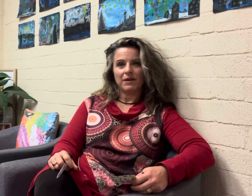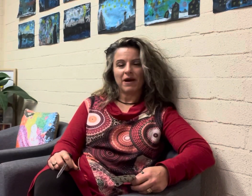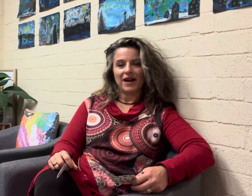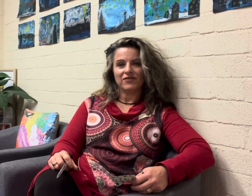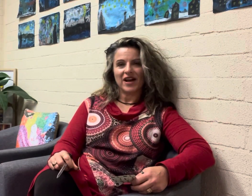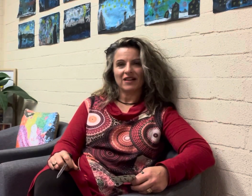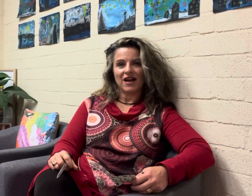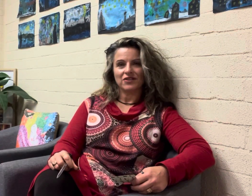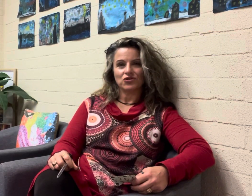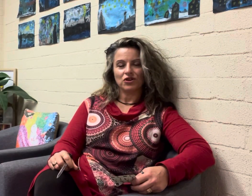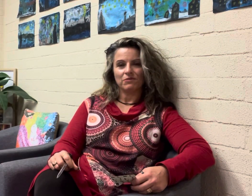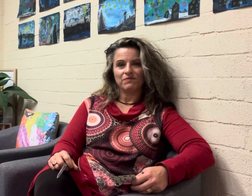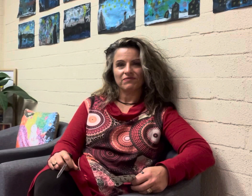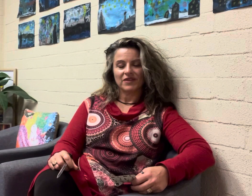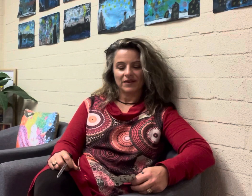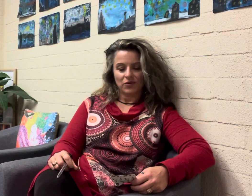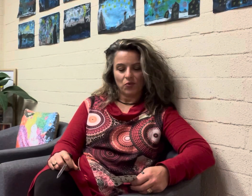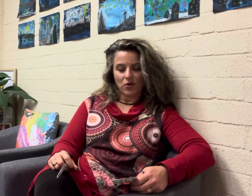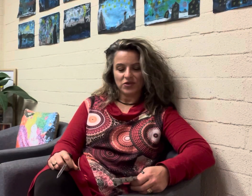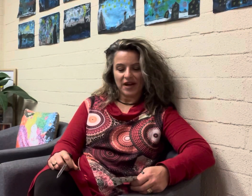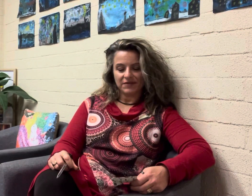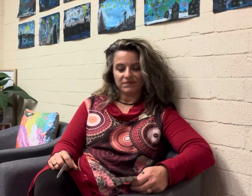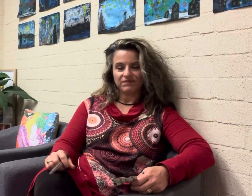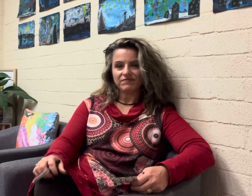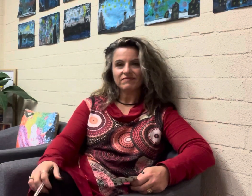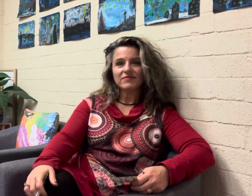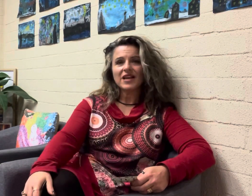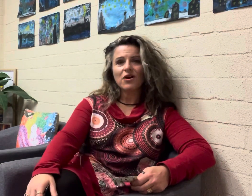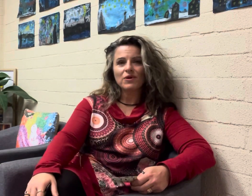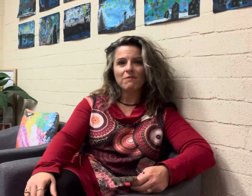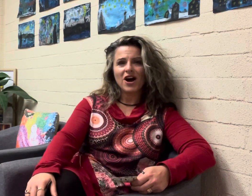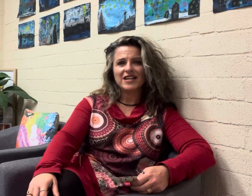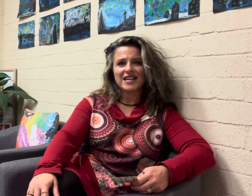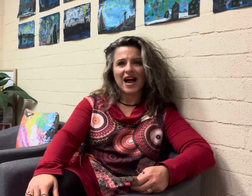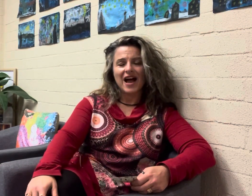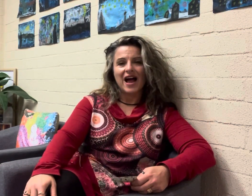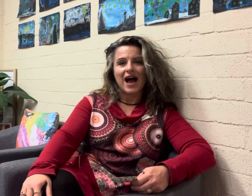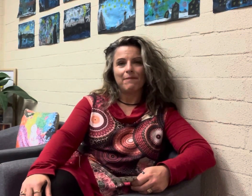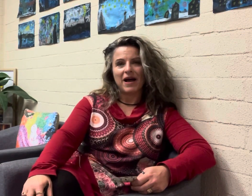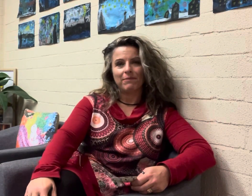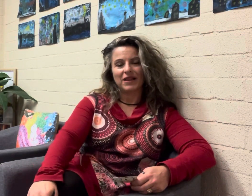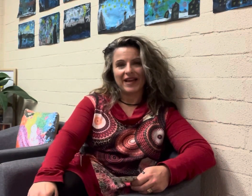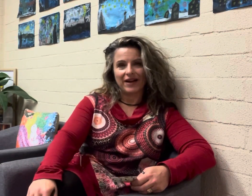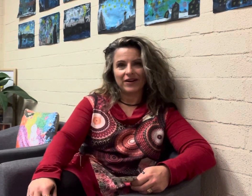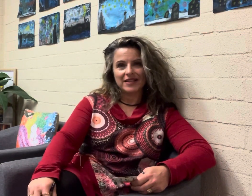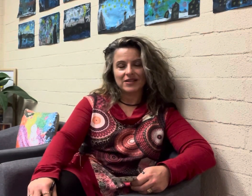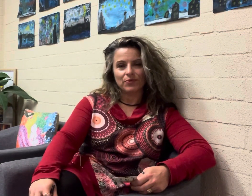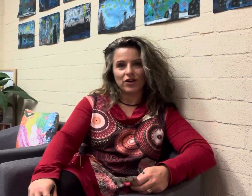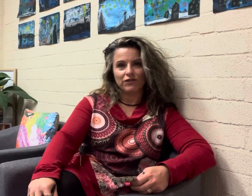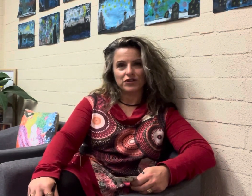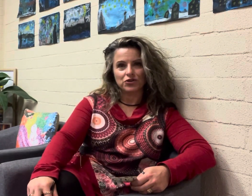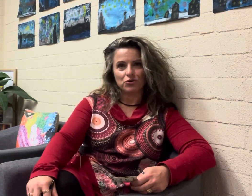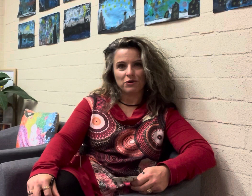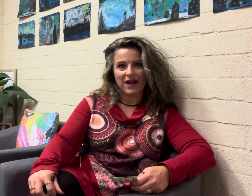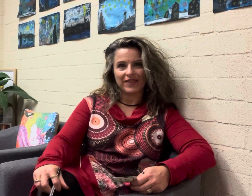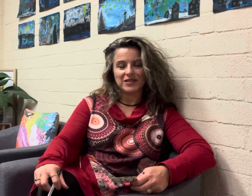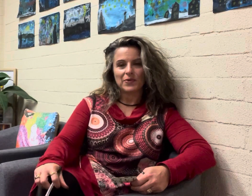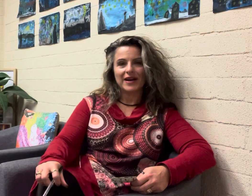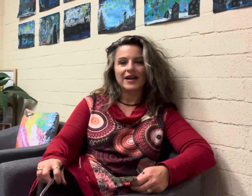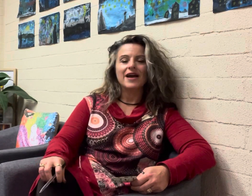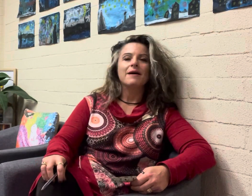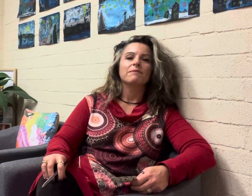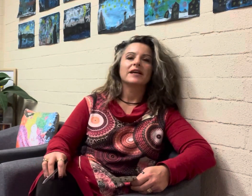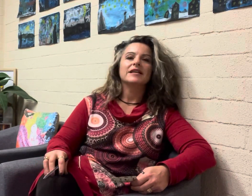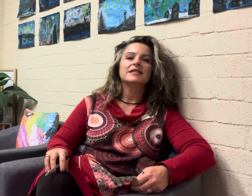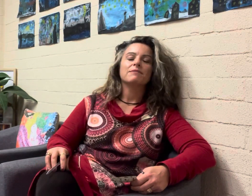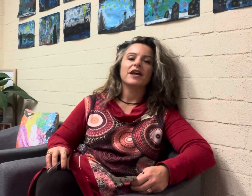just being part of that classroom. Well done. A reminder about play areas. We often talk about this